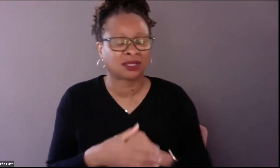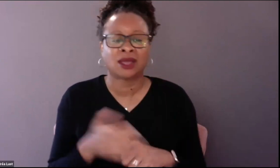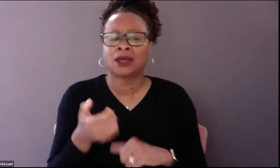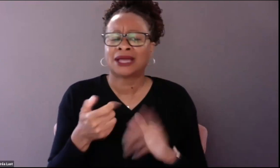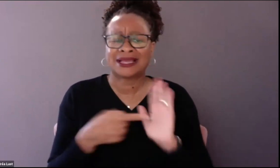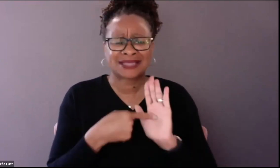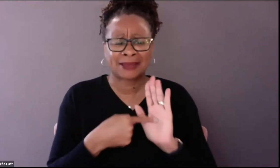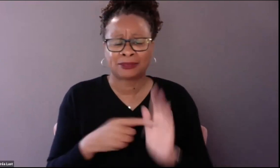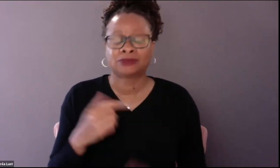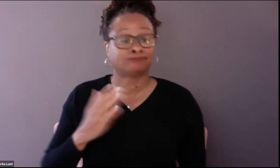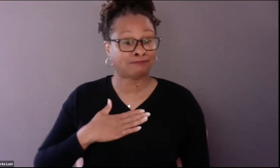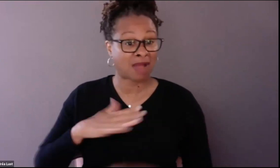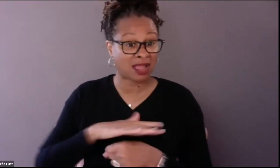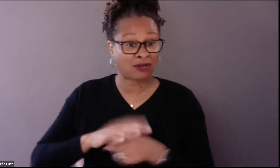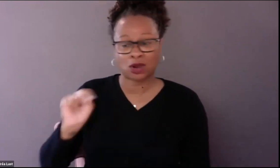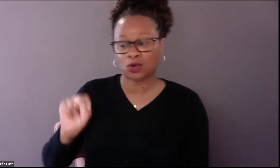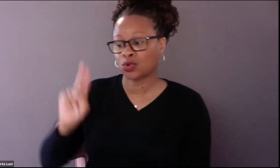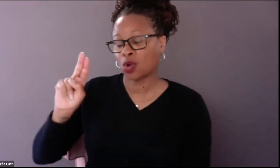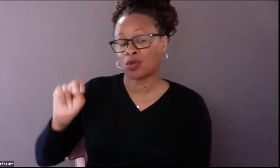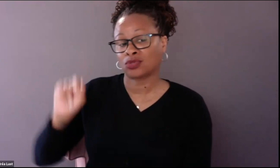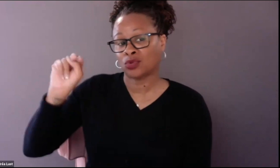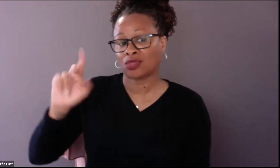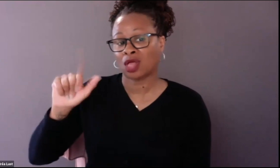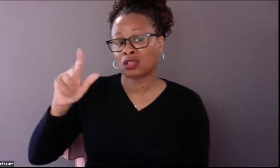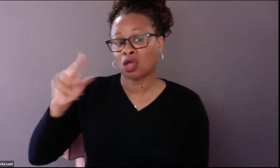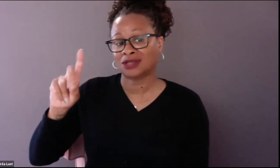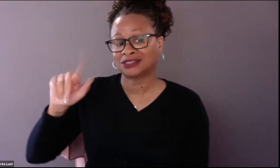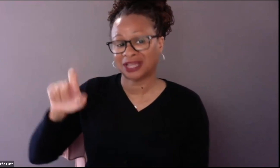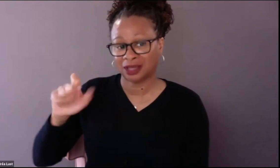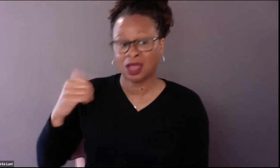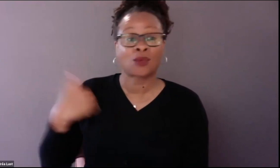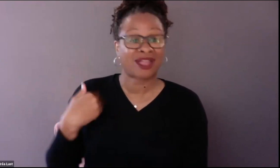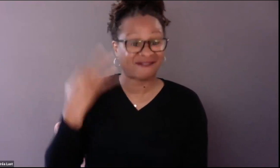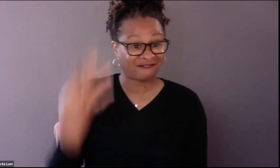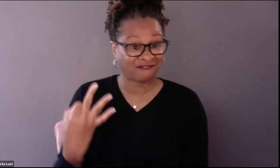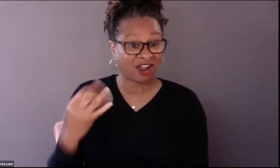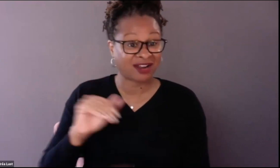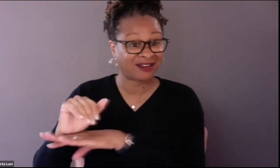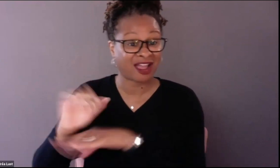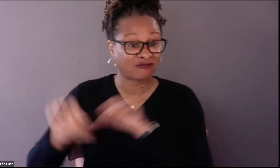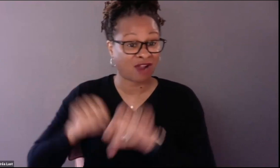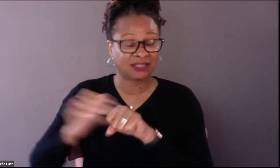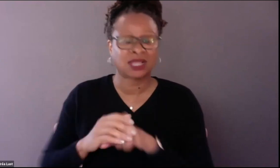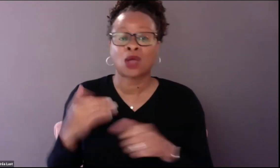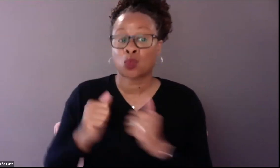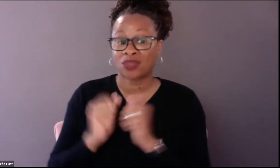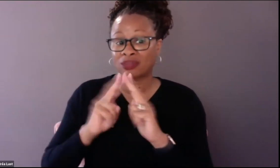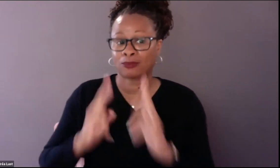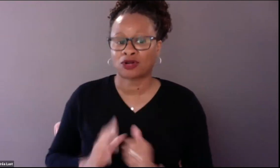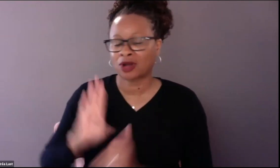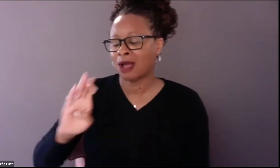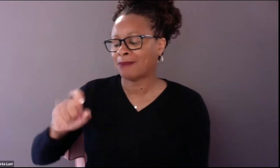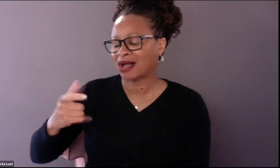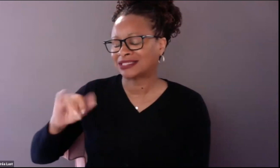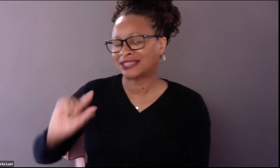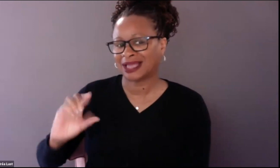North Lawndale, we do our Friday night ride series with our partner organization, Boxing Out Negativity, founded by Derek Brown. And what he